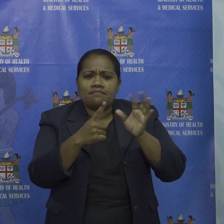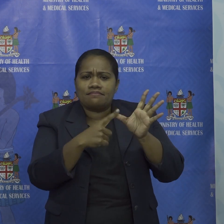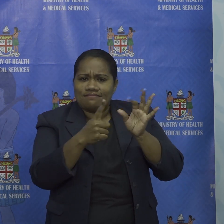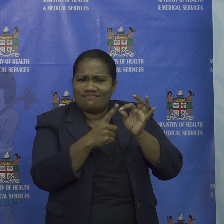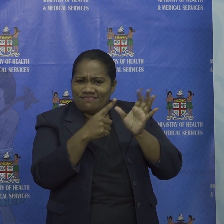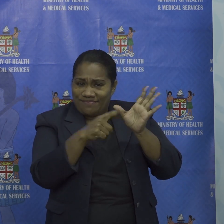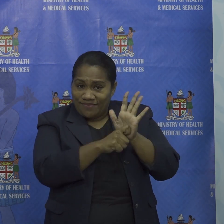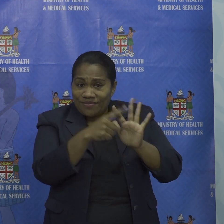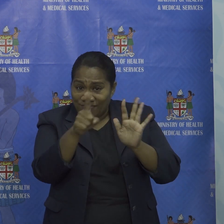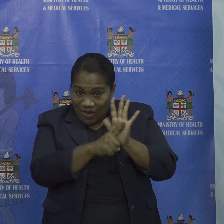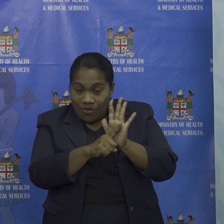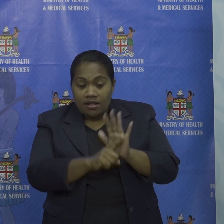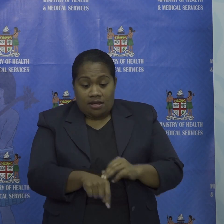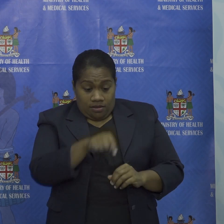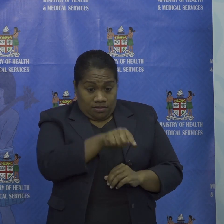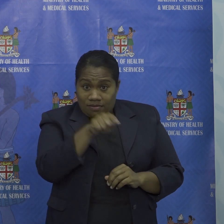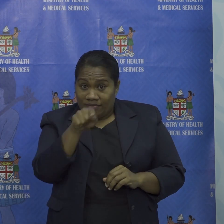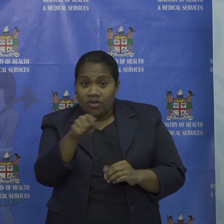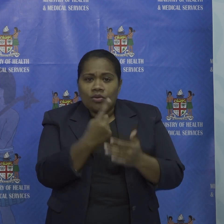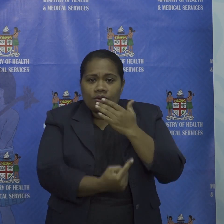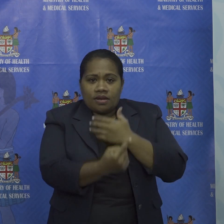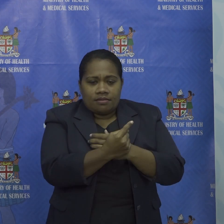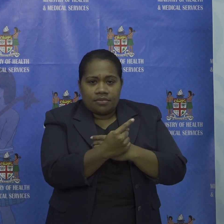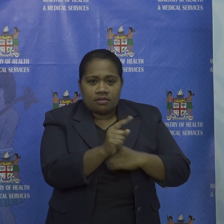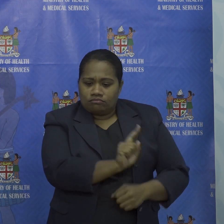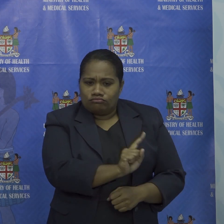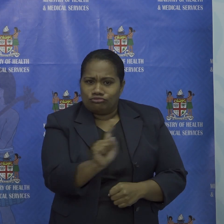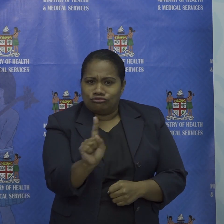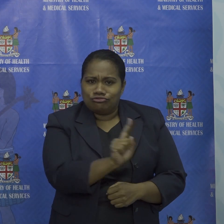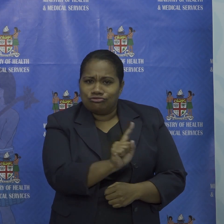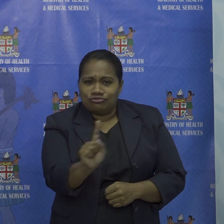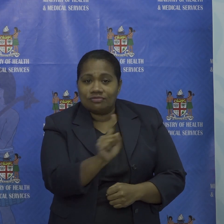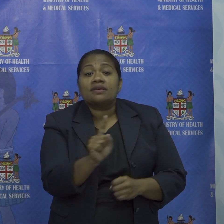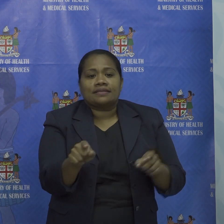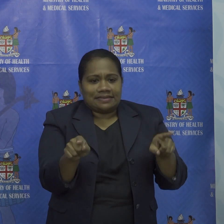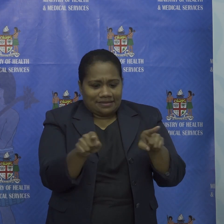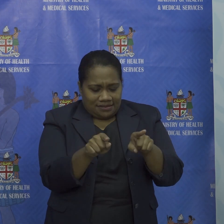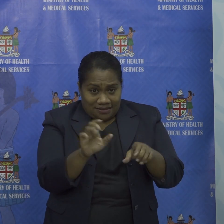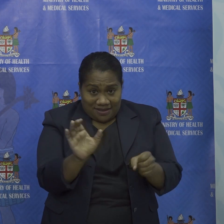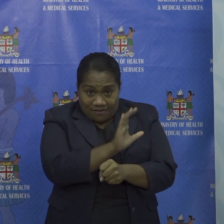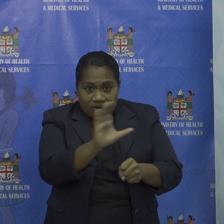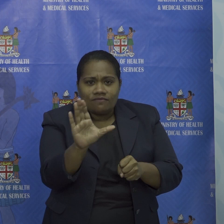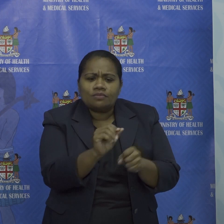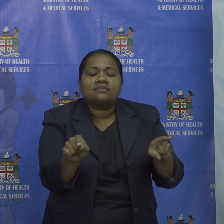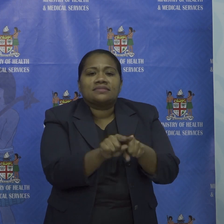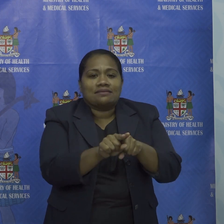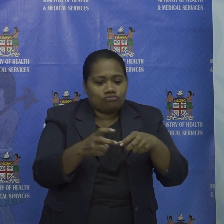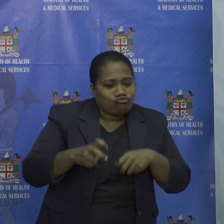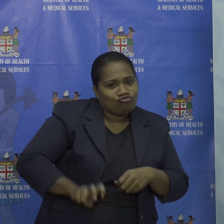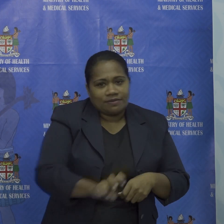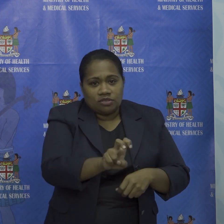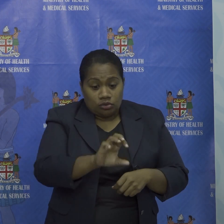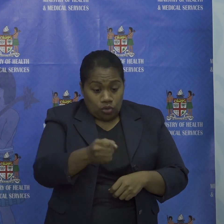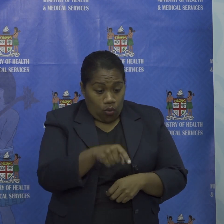these factories used to travel to and from work on the same company-provided transportation. So we've treated both these factories